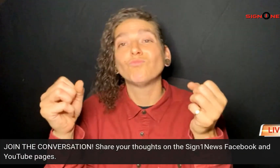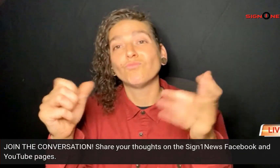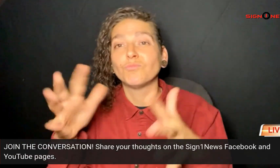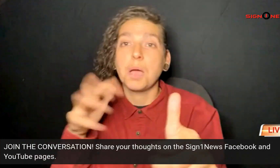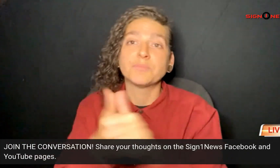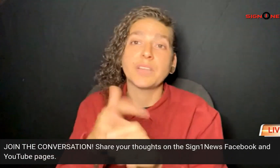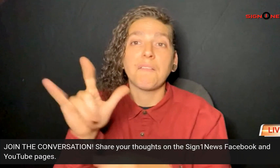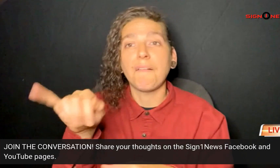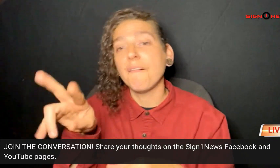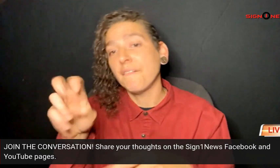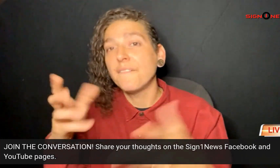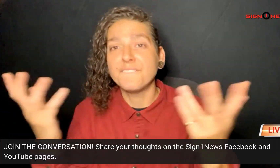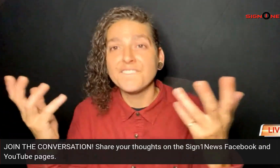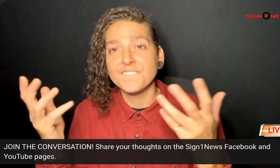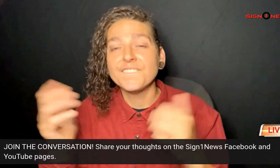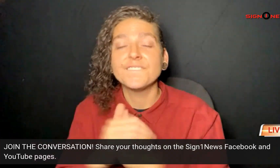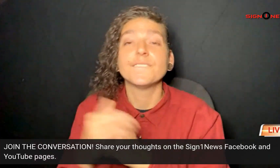even share your comment.